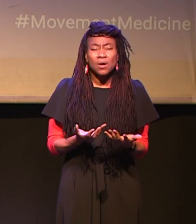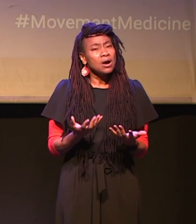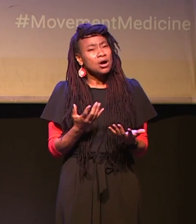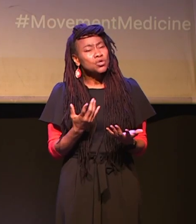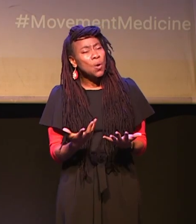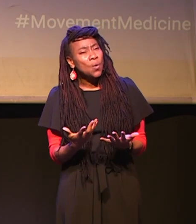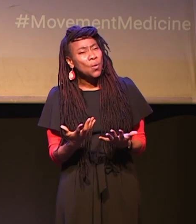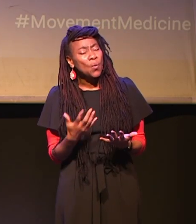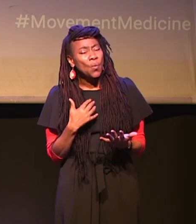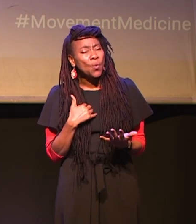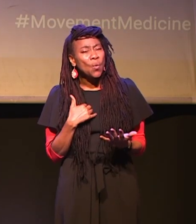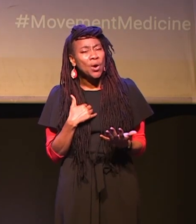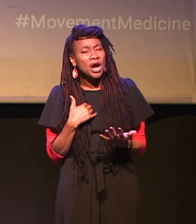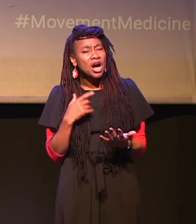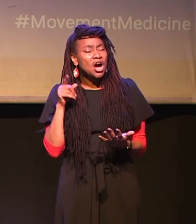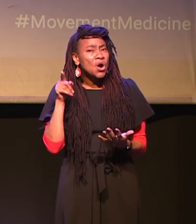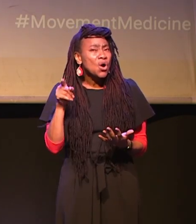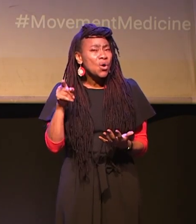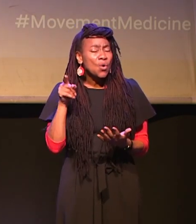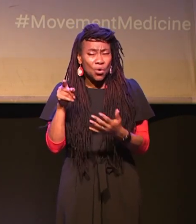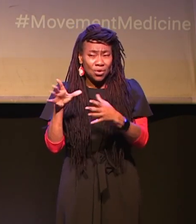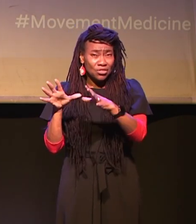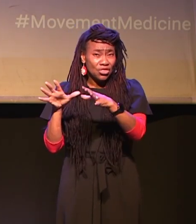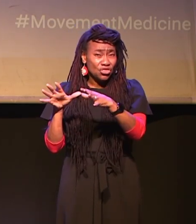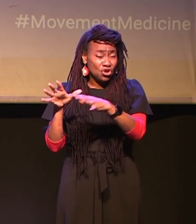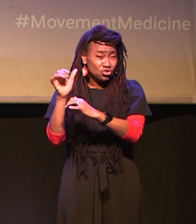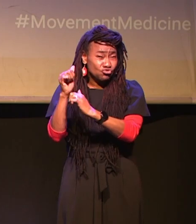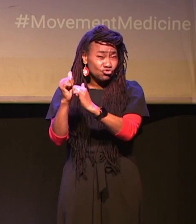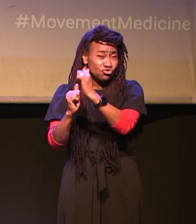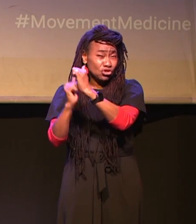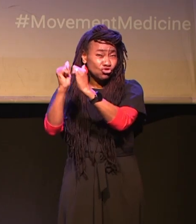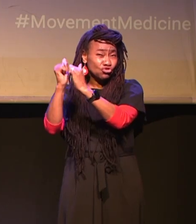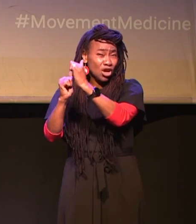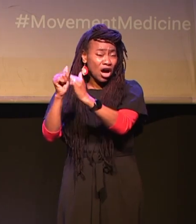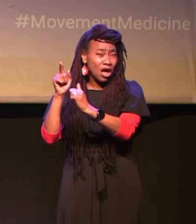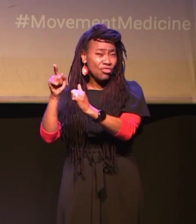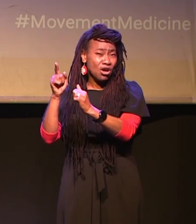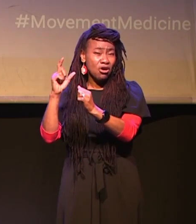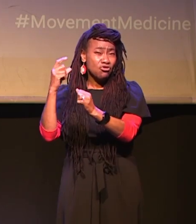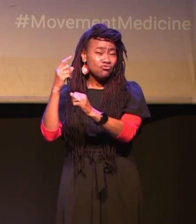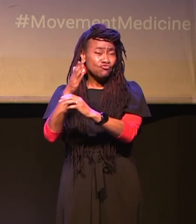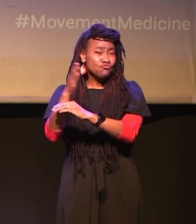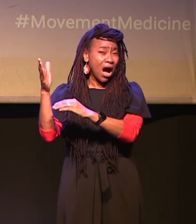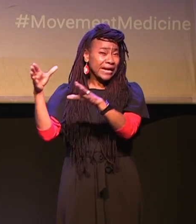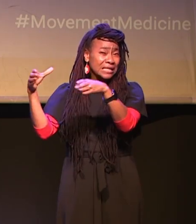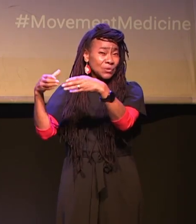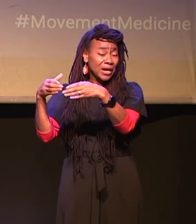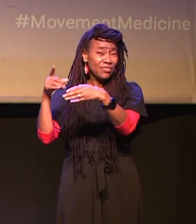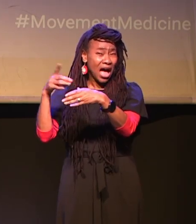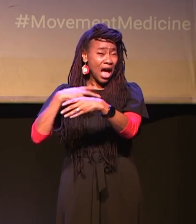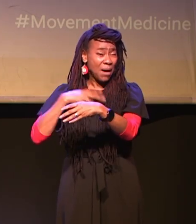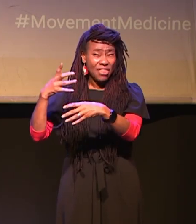right enough, because the right, as you said, are amazing at this. Like you said, they're having ceremonies, they have